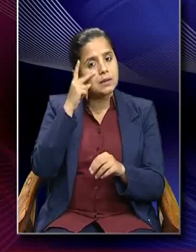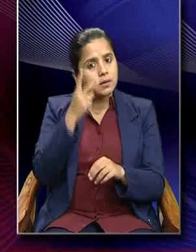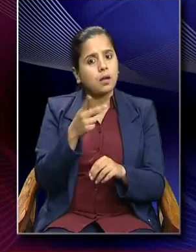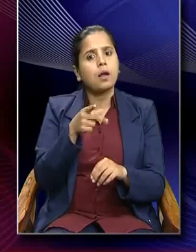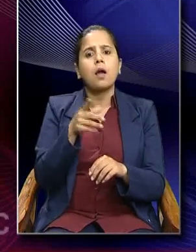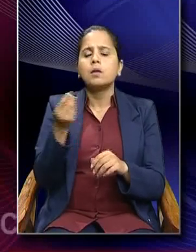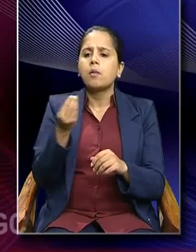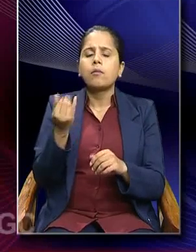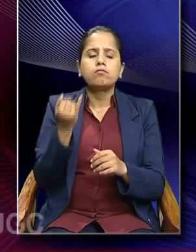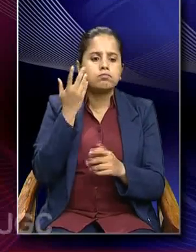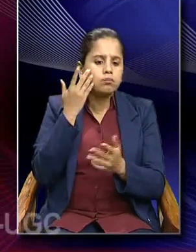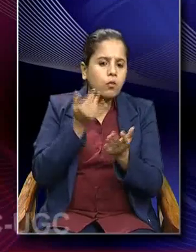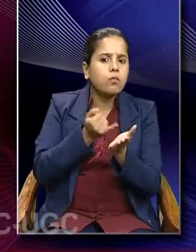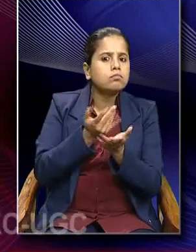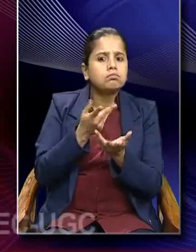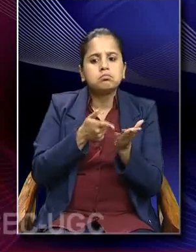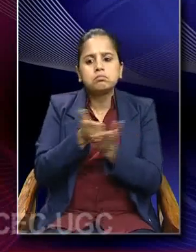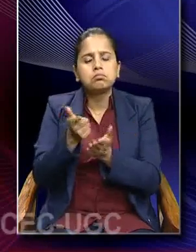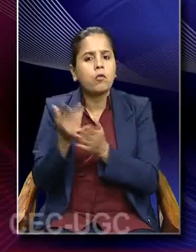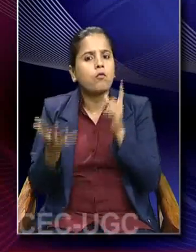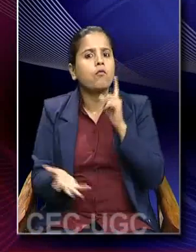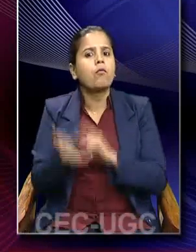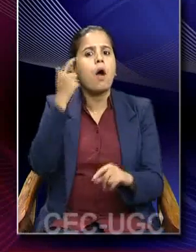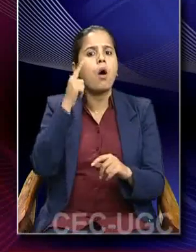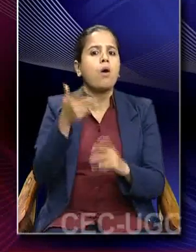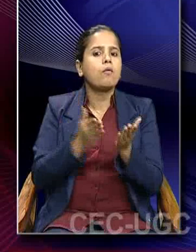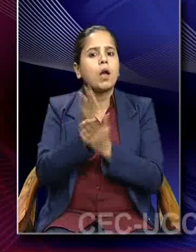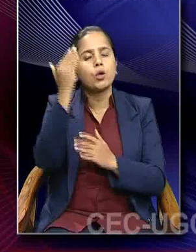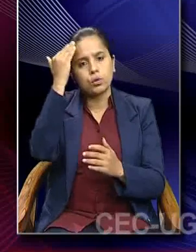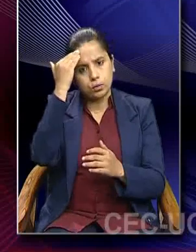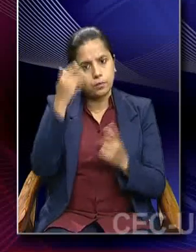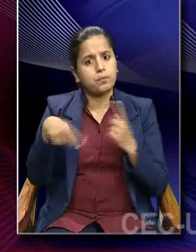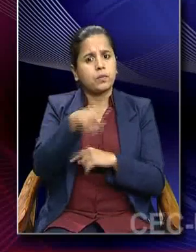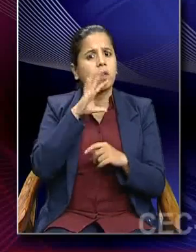find their way. Now, value chain business is the key